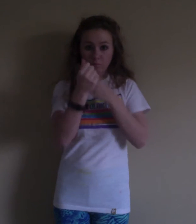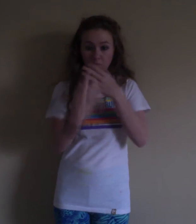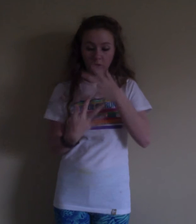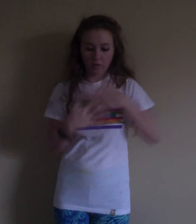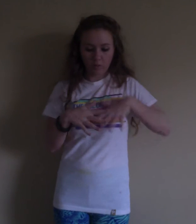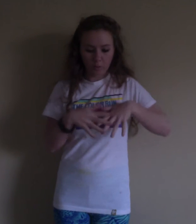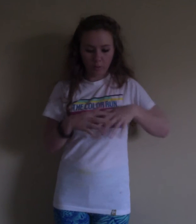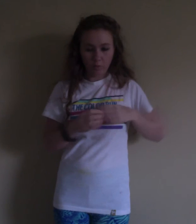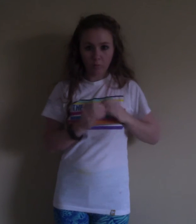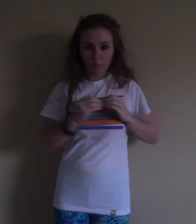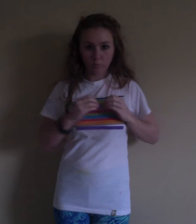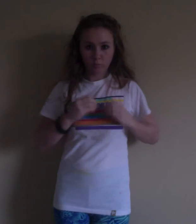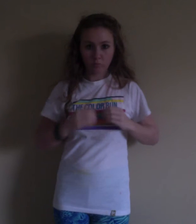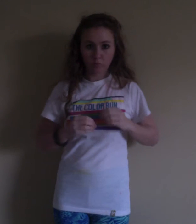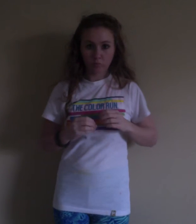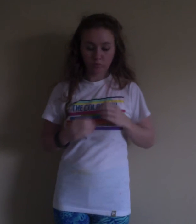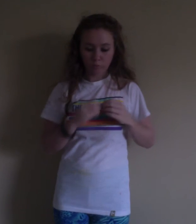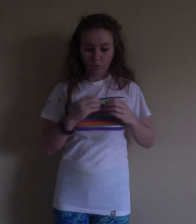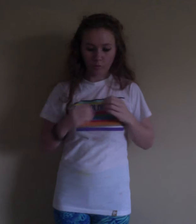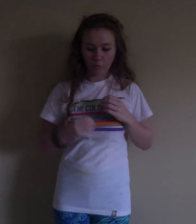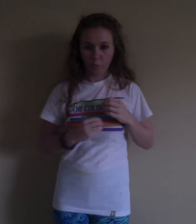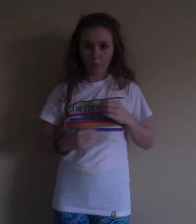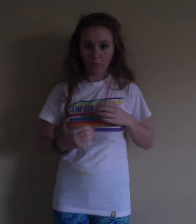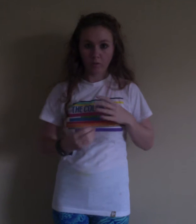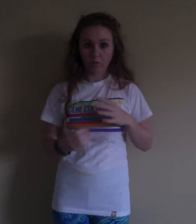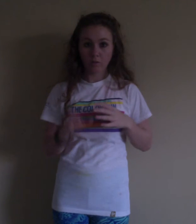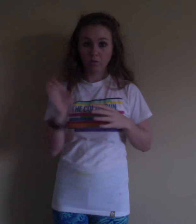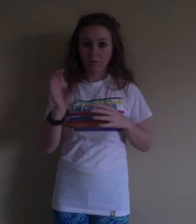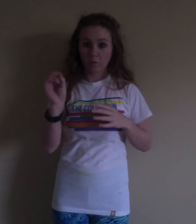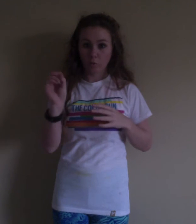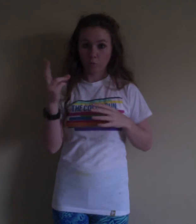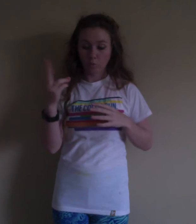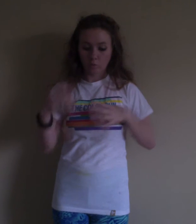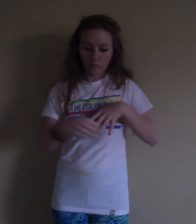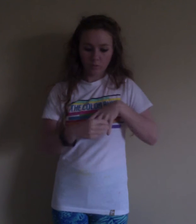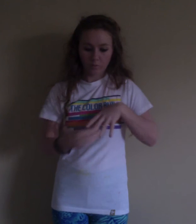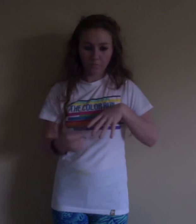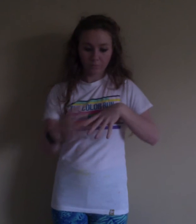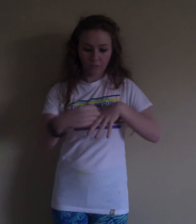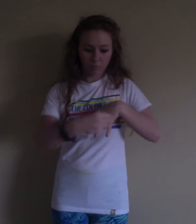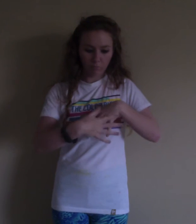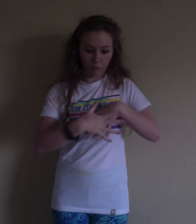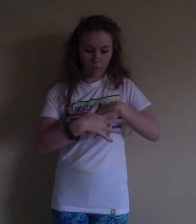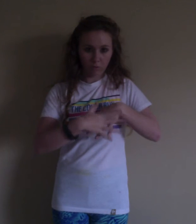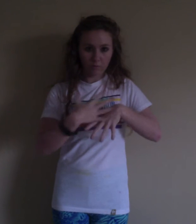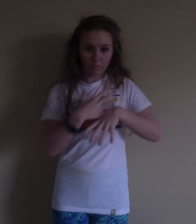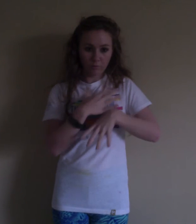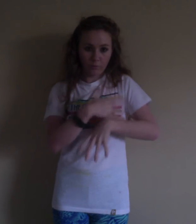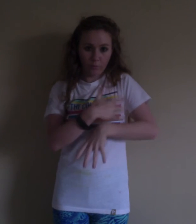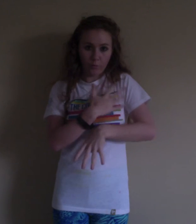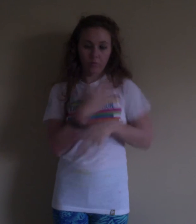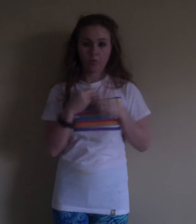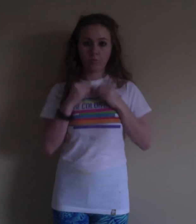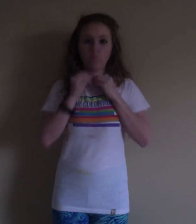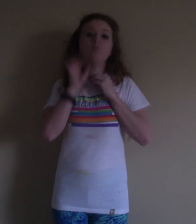bloodstream into the air sacs, where it gets breathed out of the body. When we exercise, the body needs more oxygen to feed the muscles